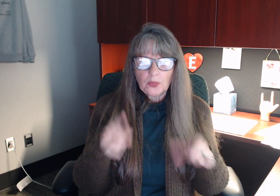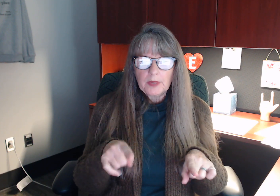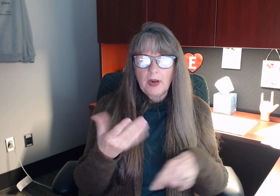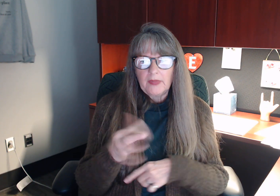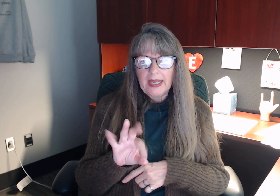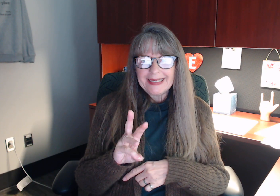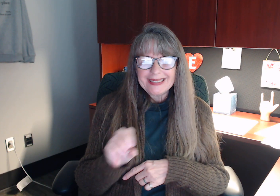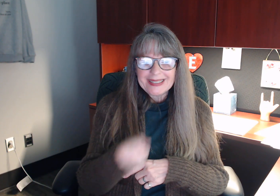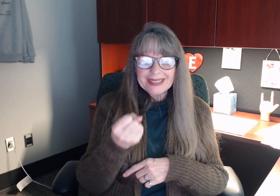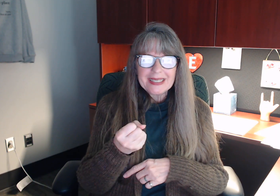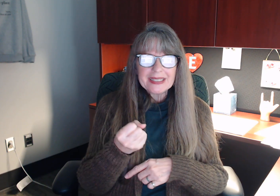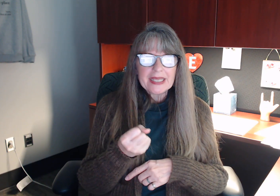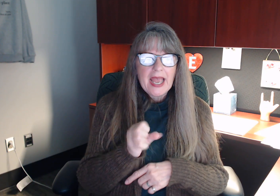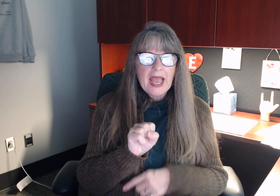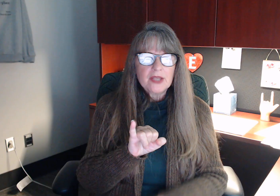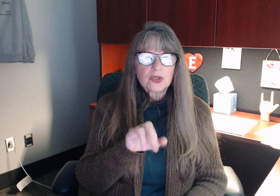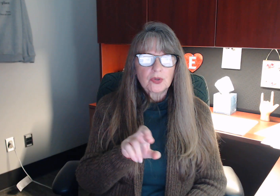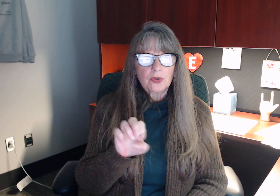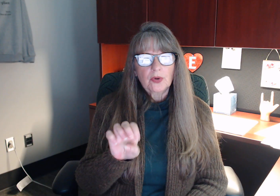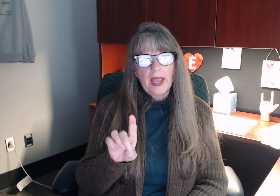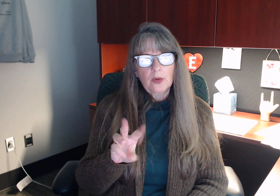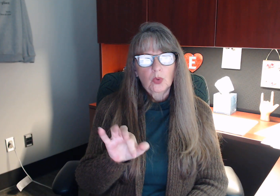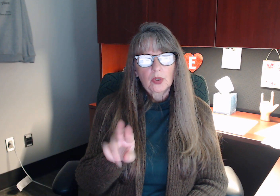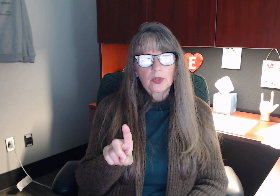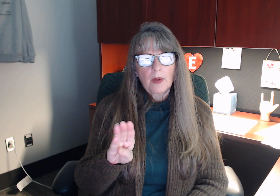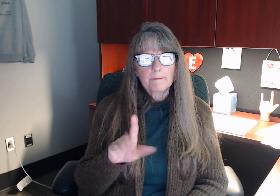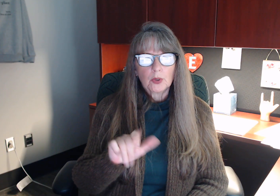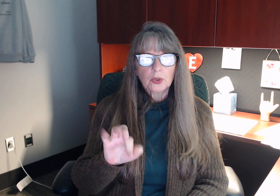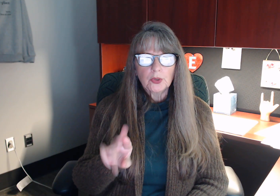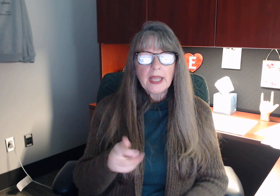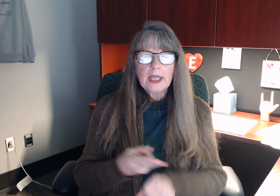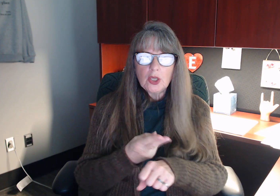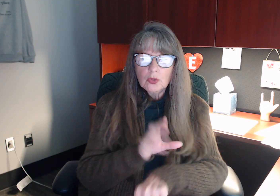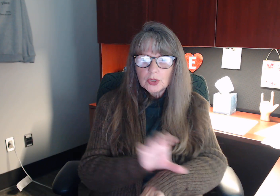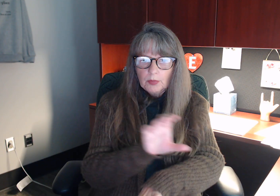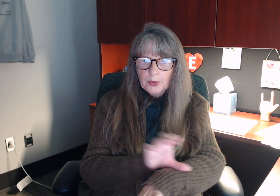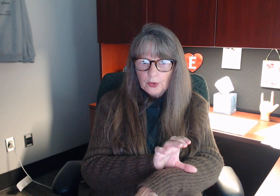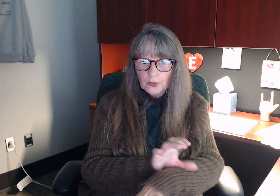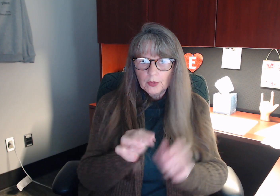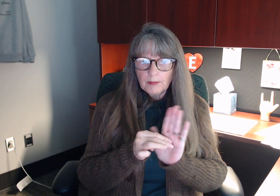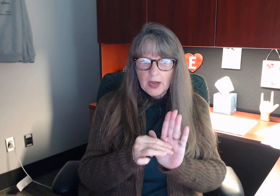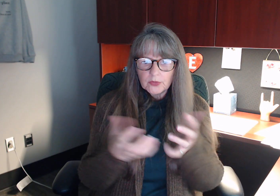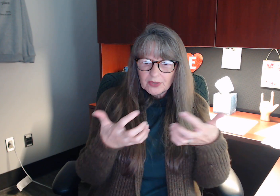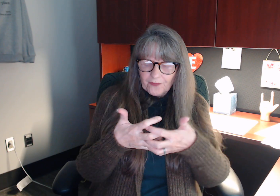upon in the 1960s, and Sir Edward Bullard, he used computer models to